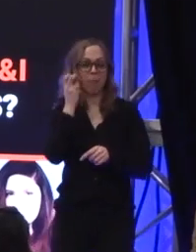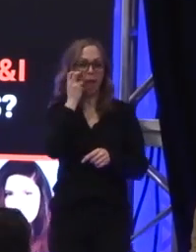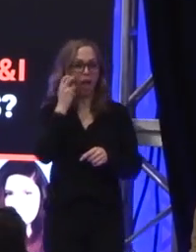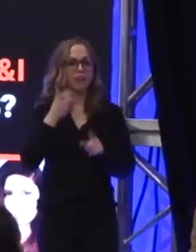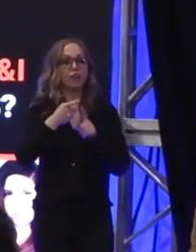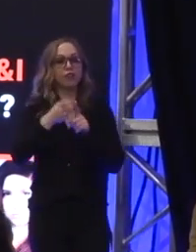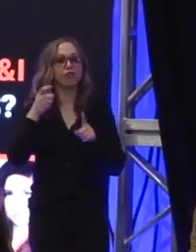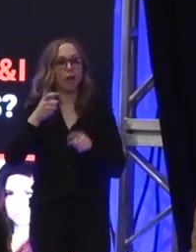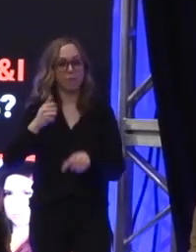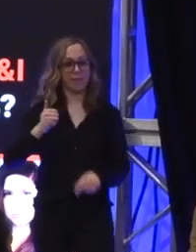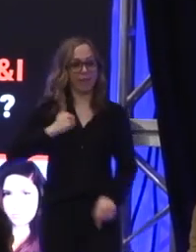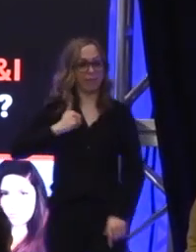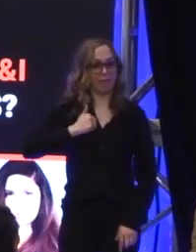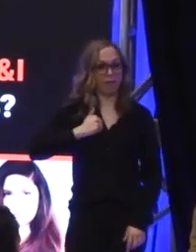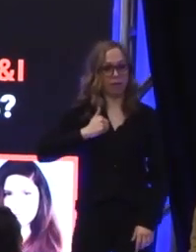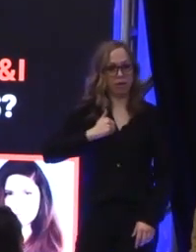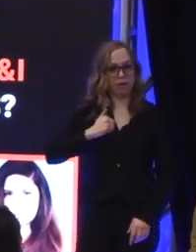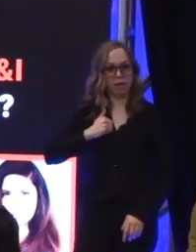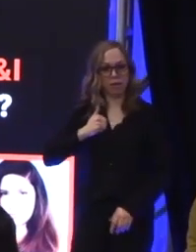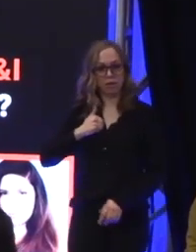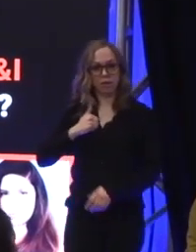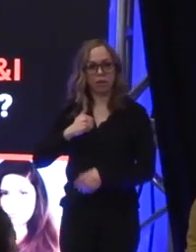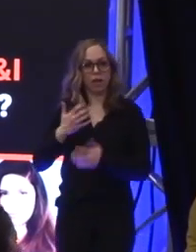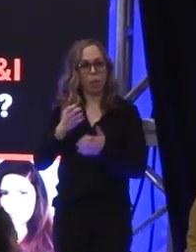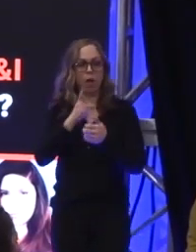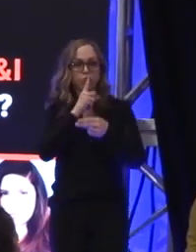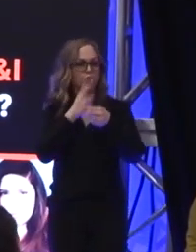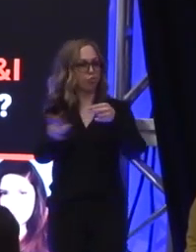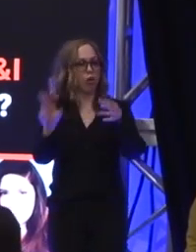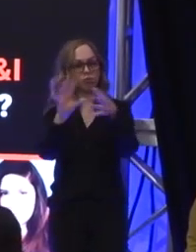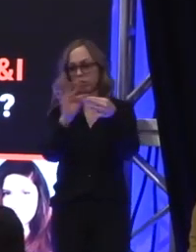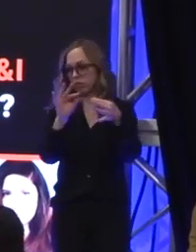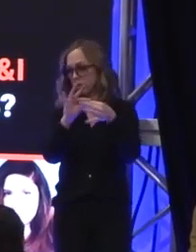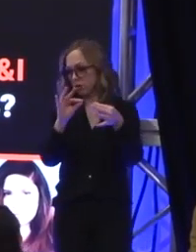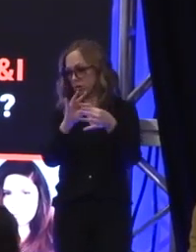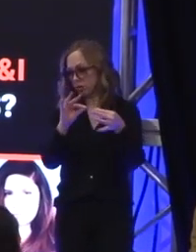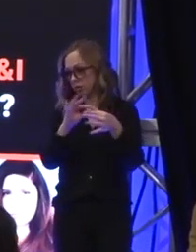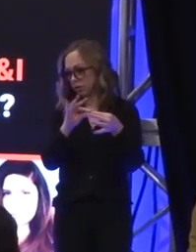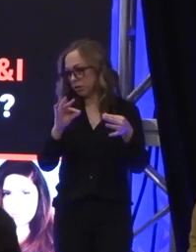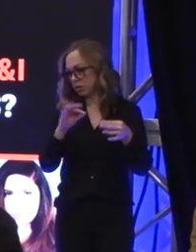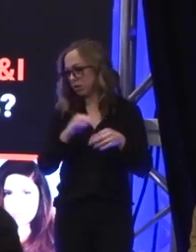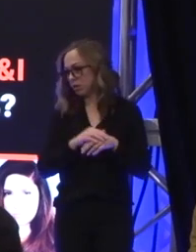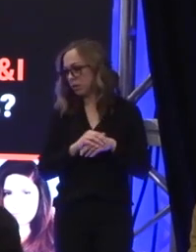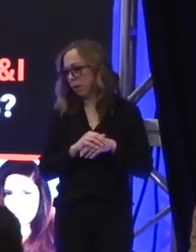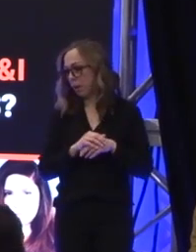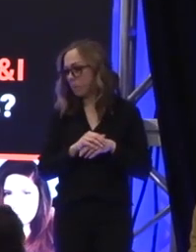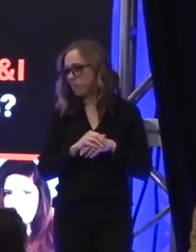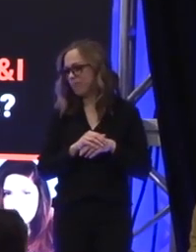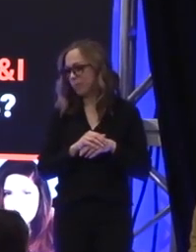Canada. And I just have to say something really quick and then I'll follow up with a question.